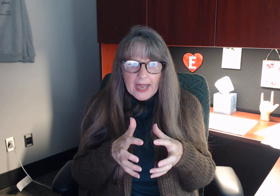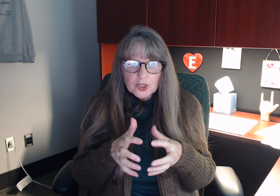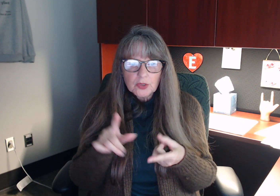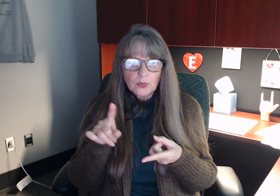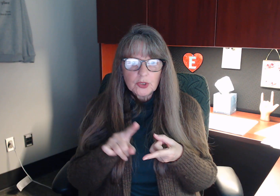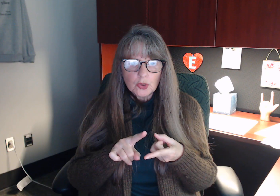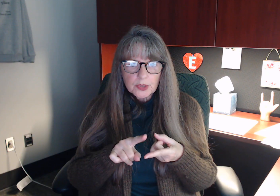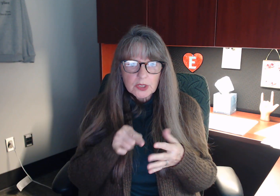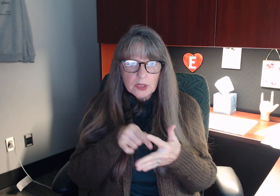compaction reduces the